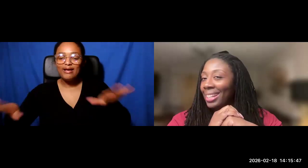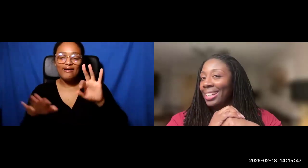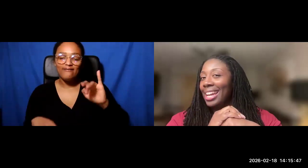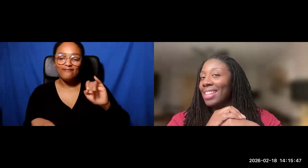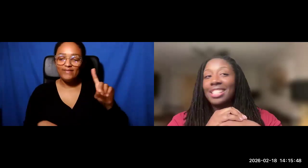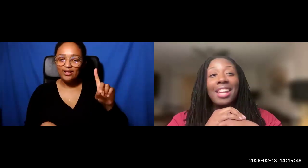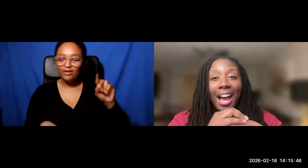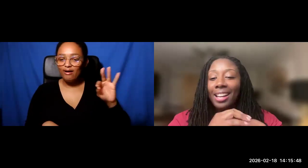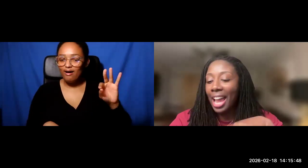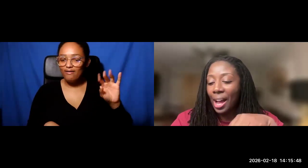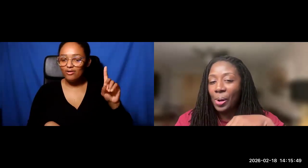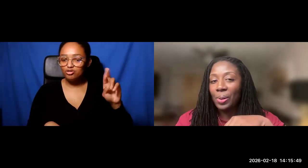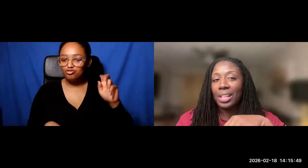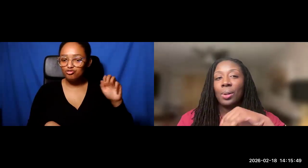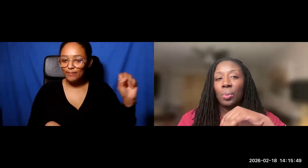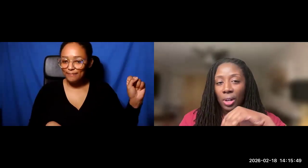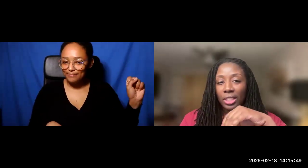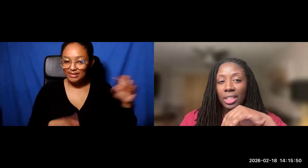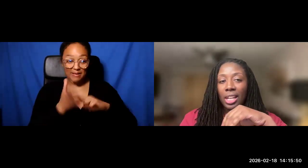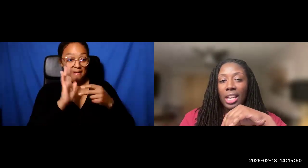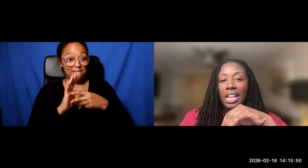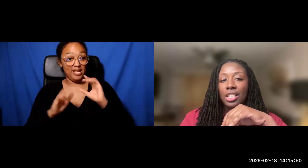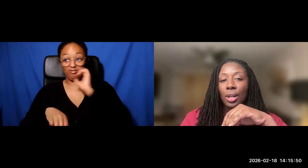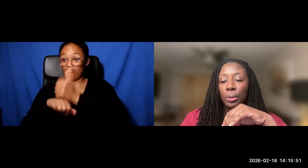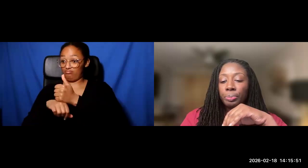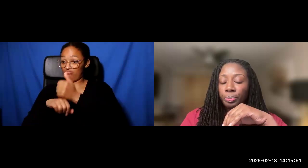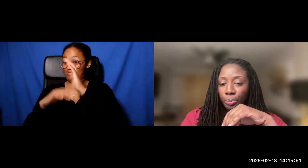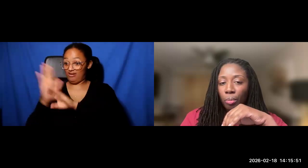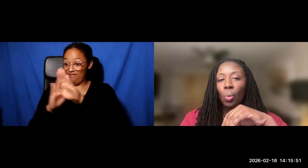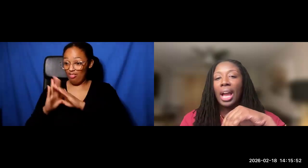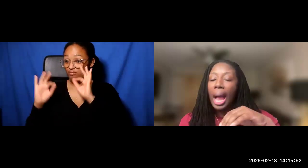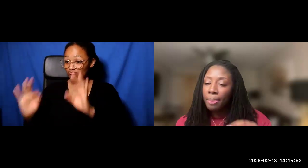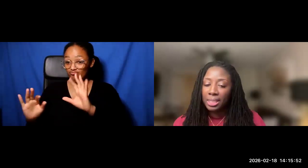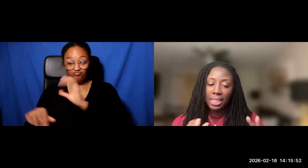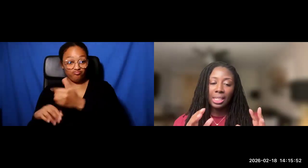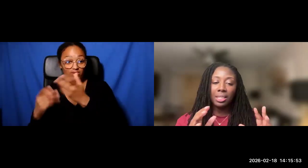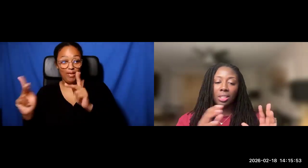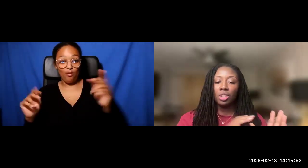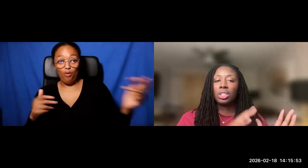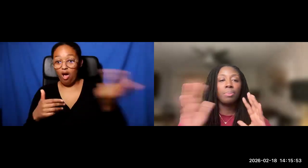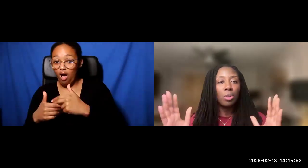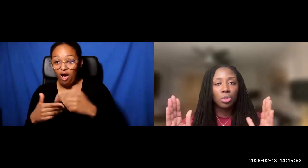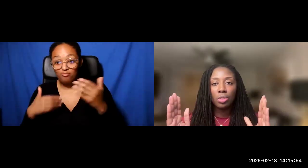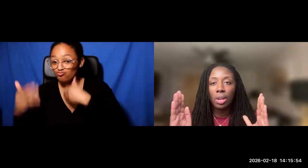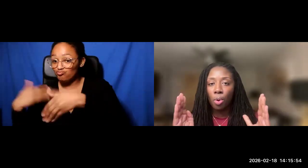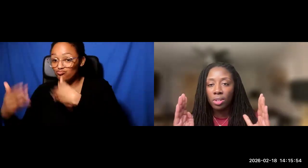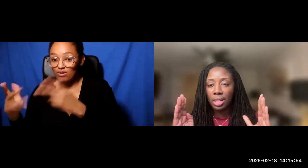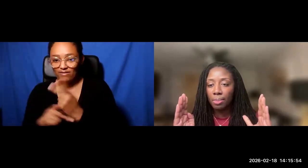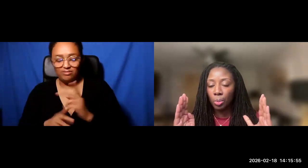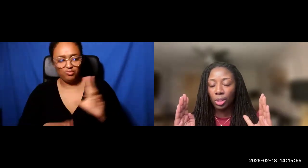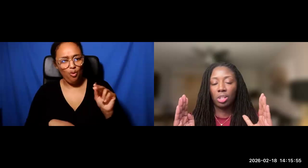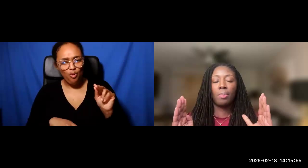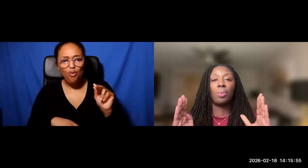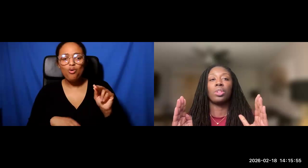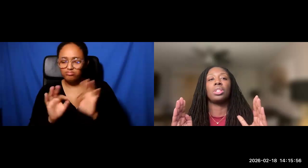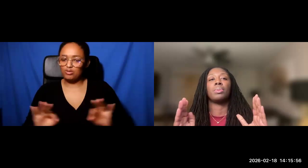come. And that's not how it works. And so what happens is they'll skip those important